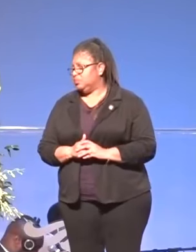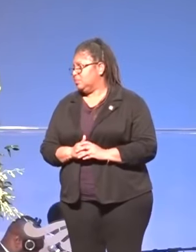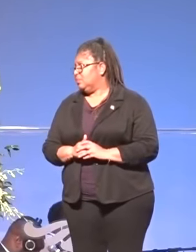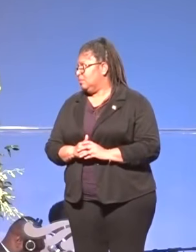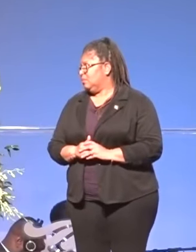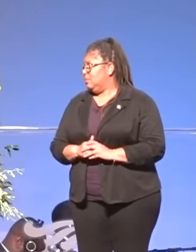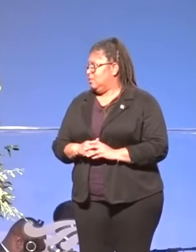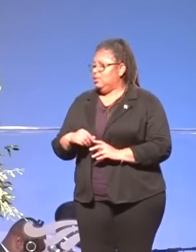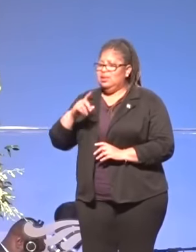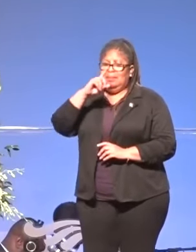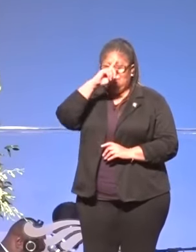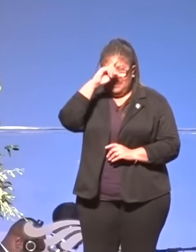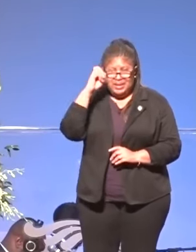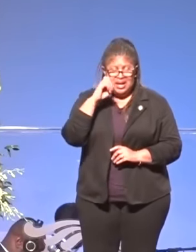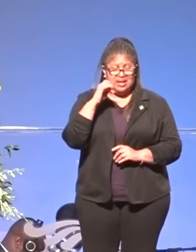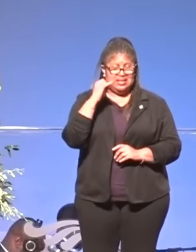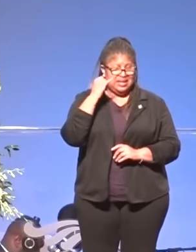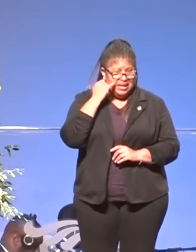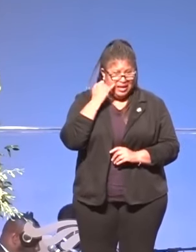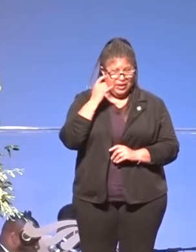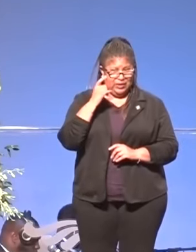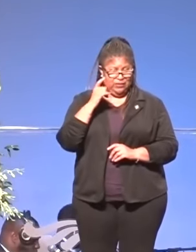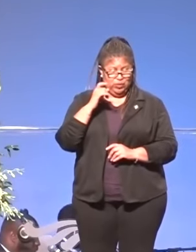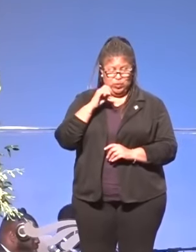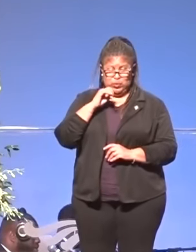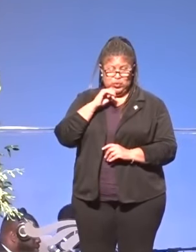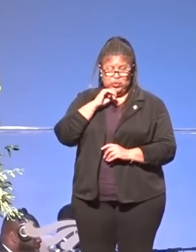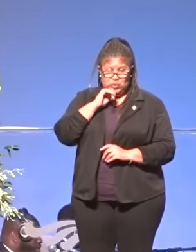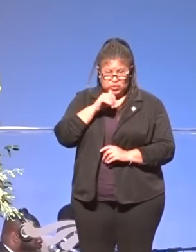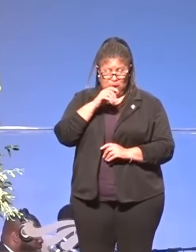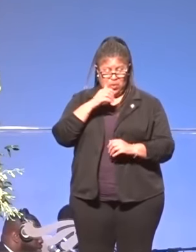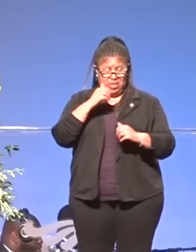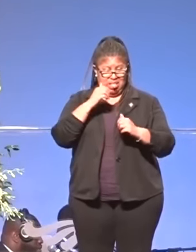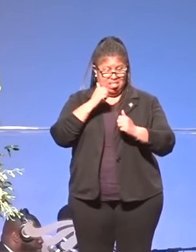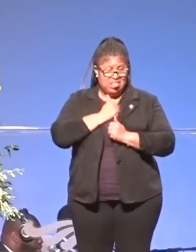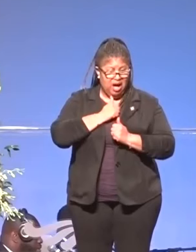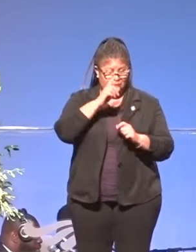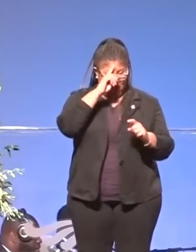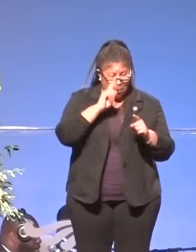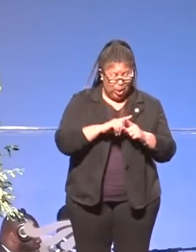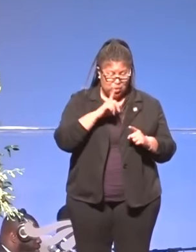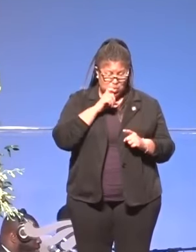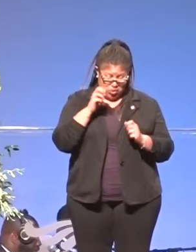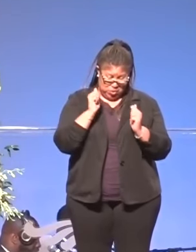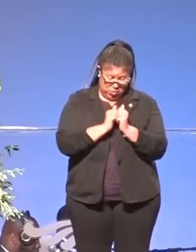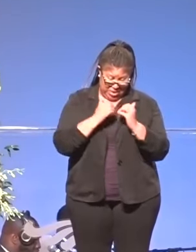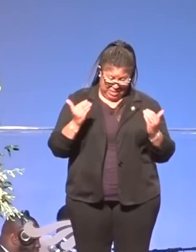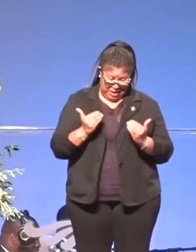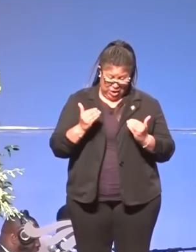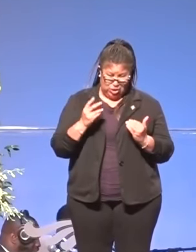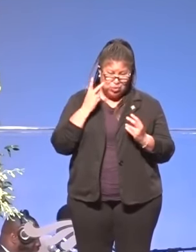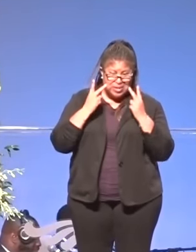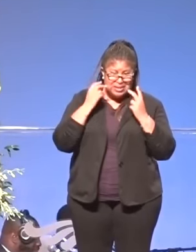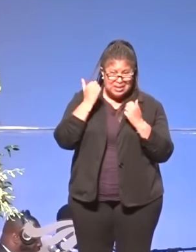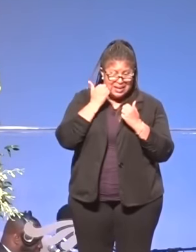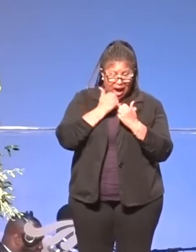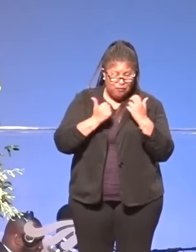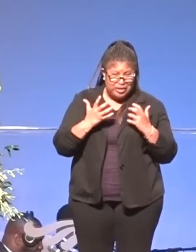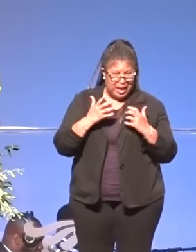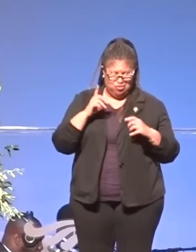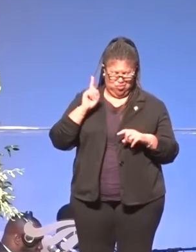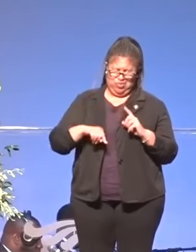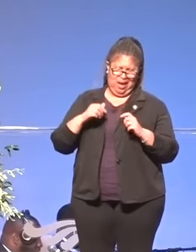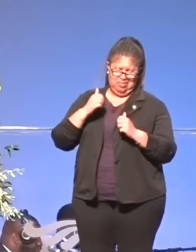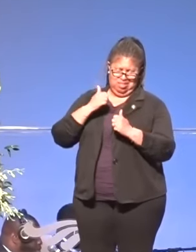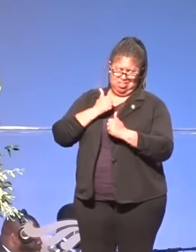Because if you have not loved your brother who you have seen, you cannot love God who you